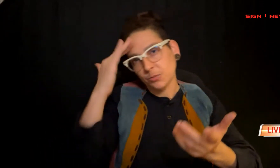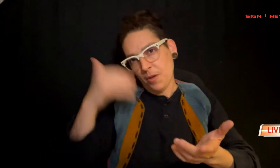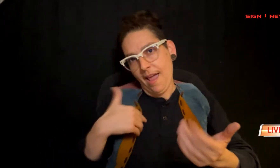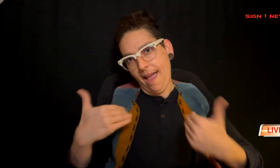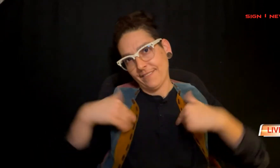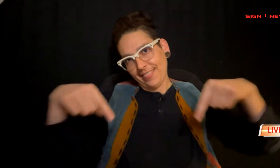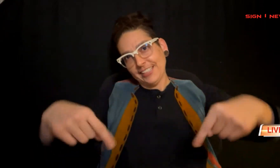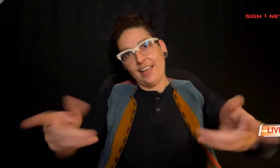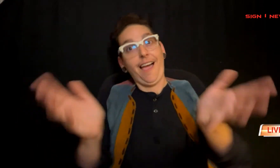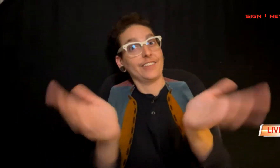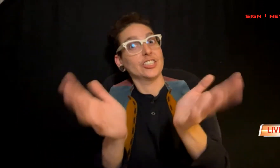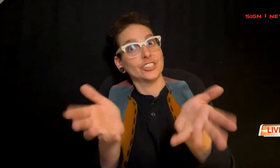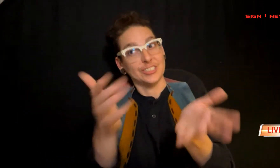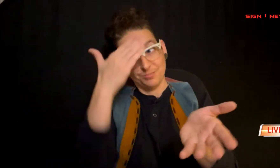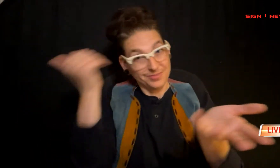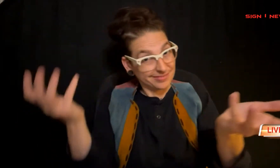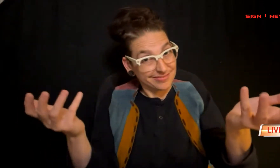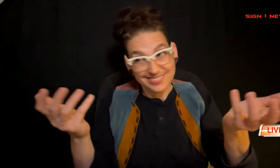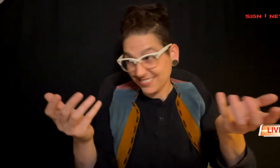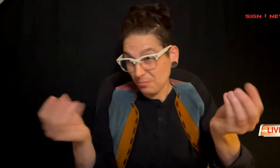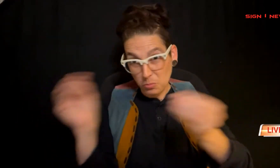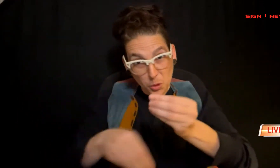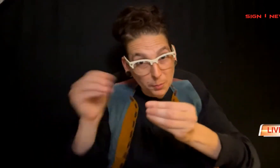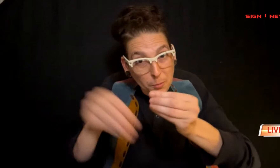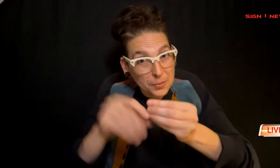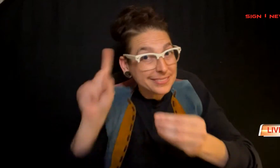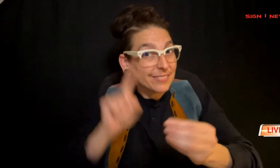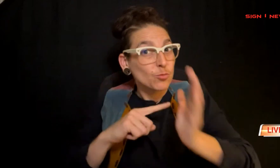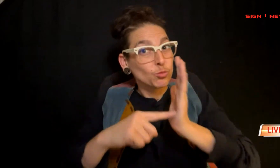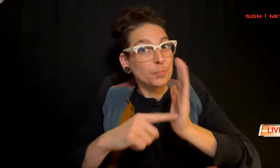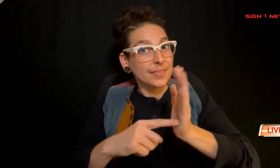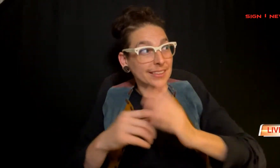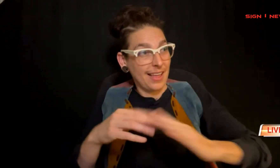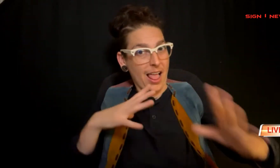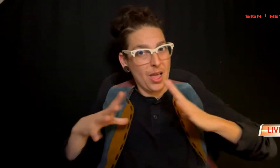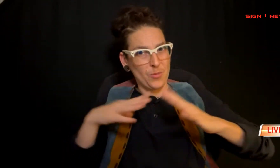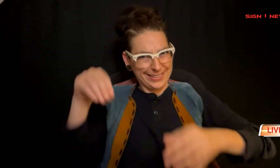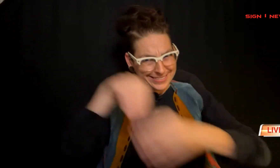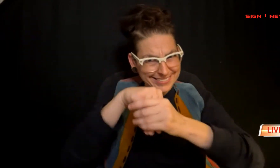with what's being offered? That's what this conversation is about.